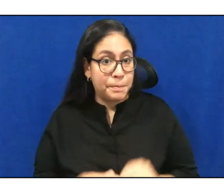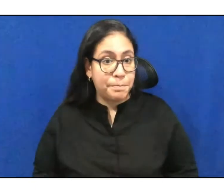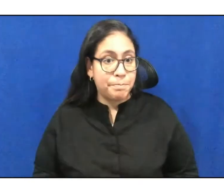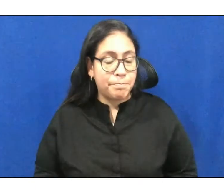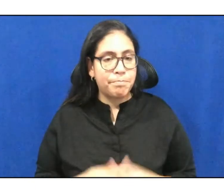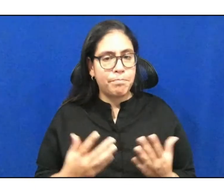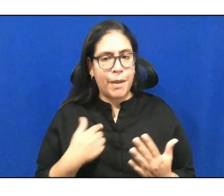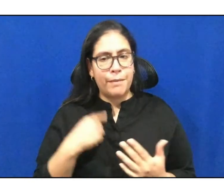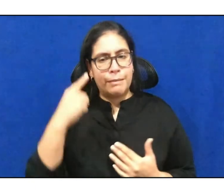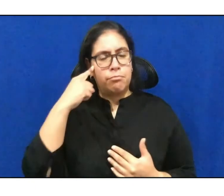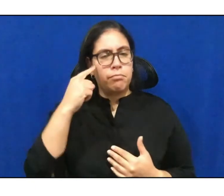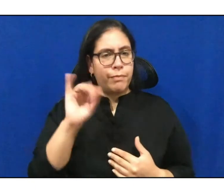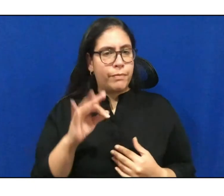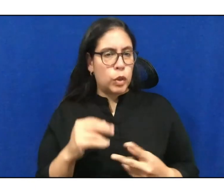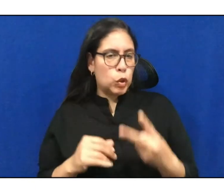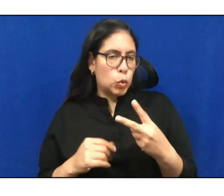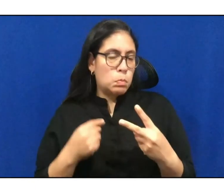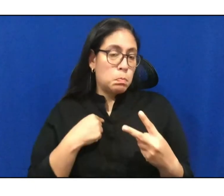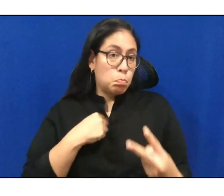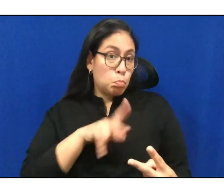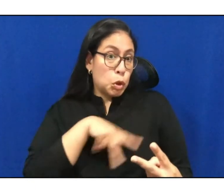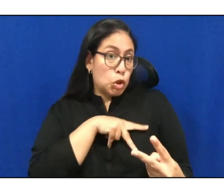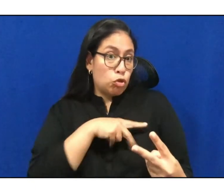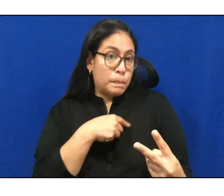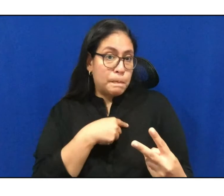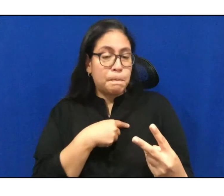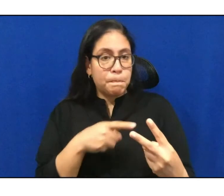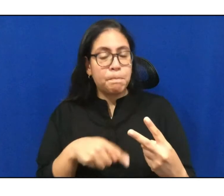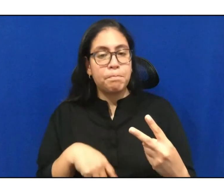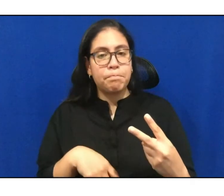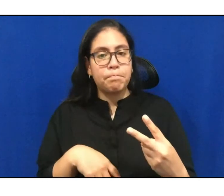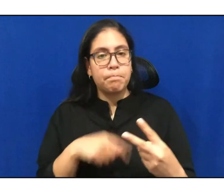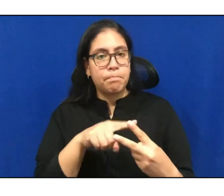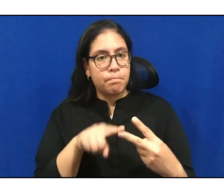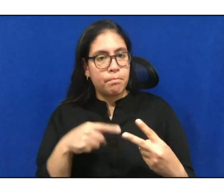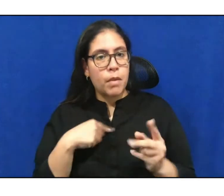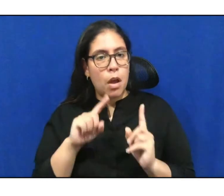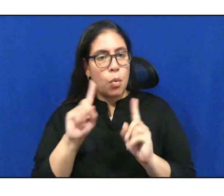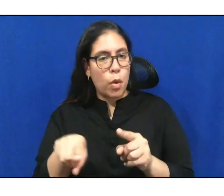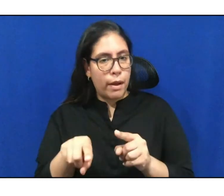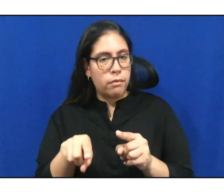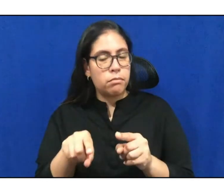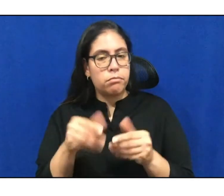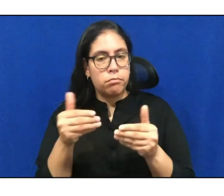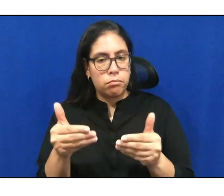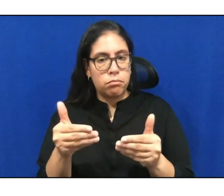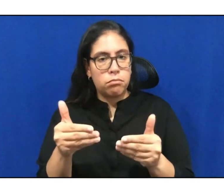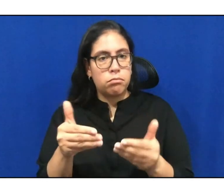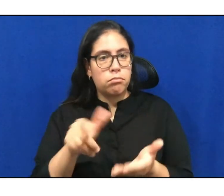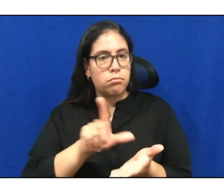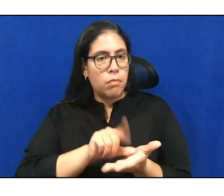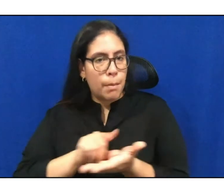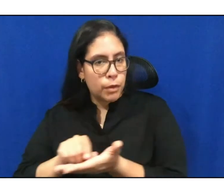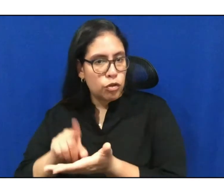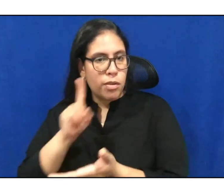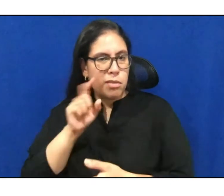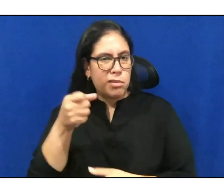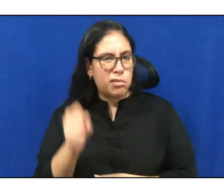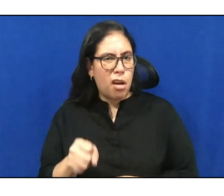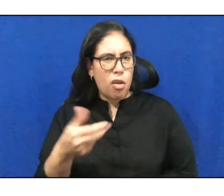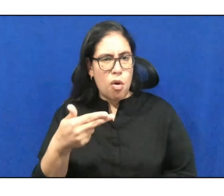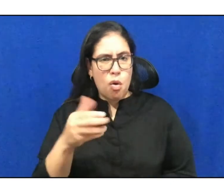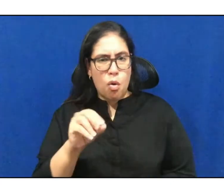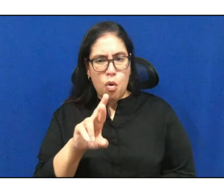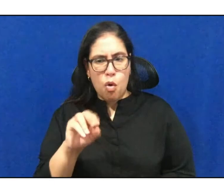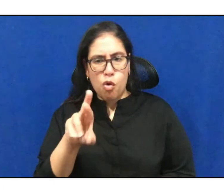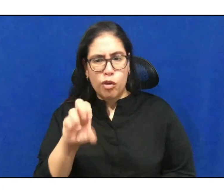two on a personal level. When I went to publish Southern Horrors, and I had to think about the cover. And it was